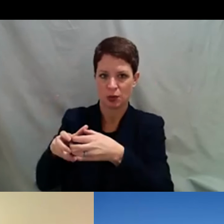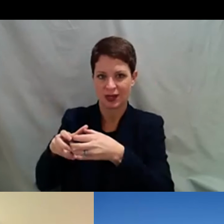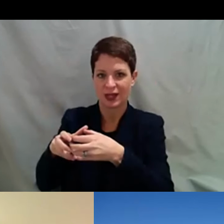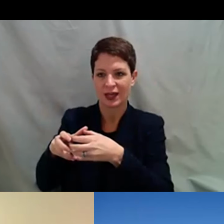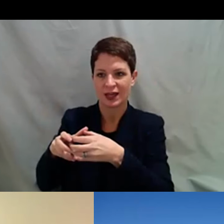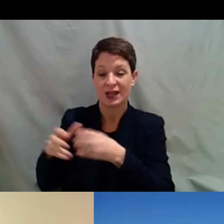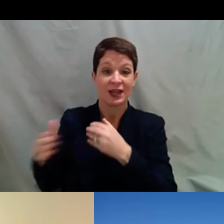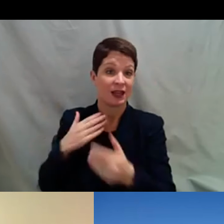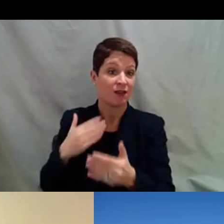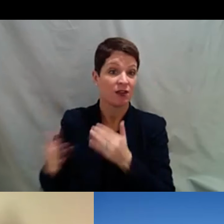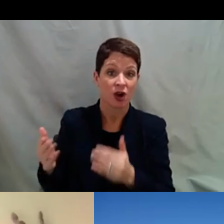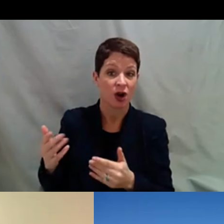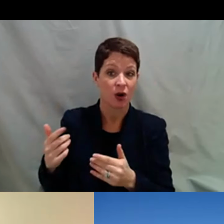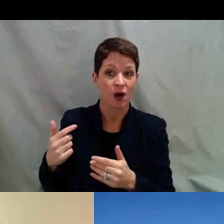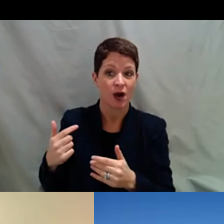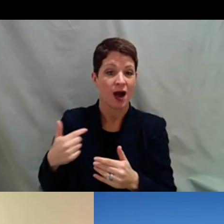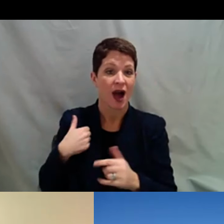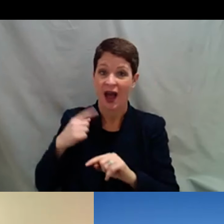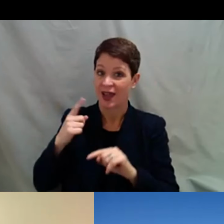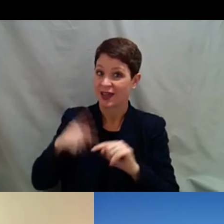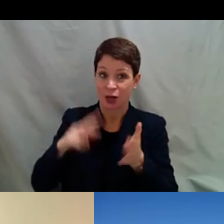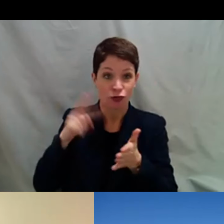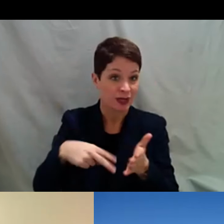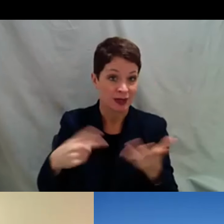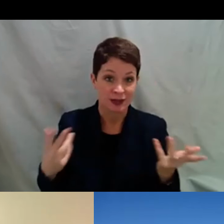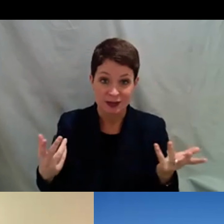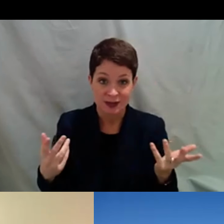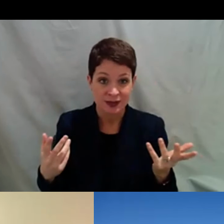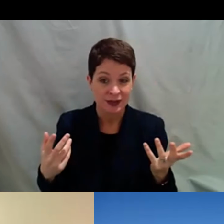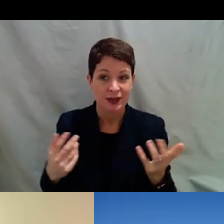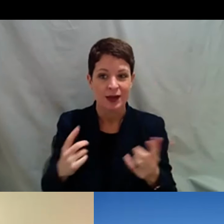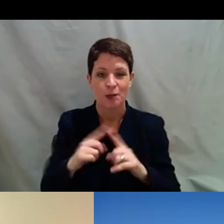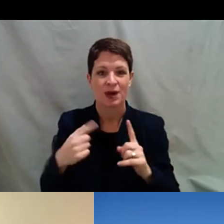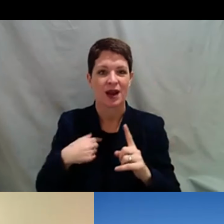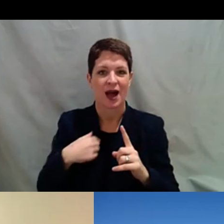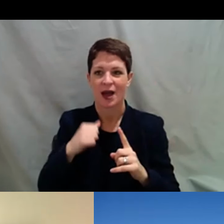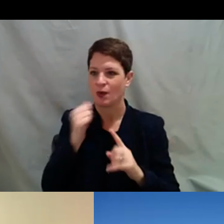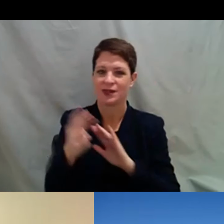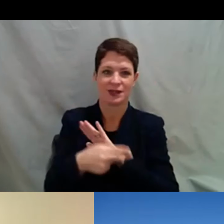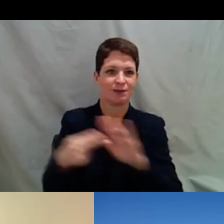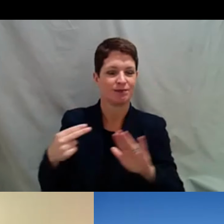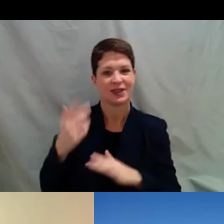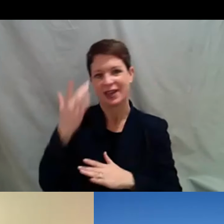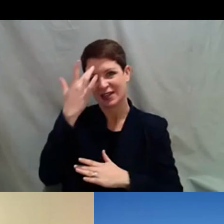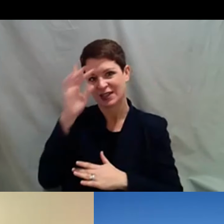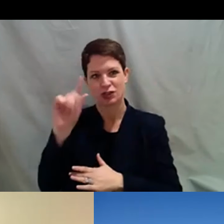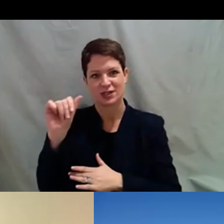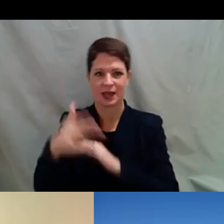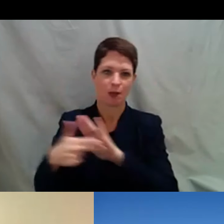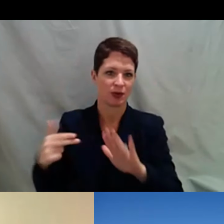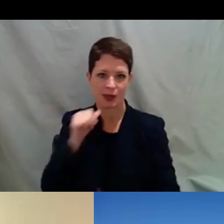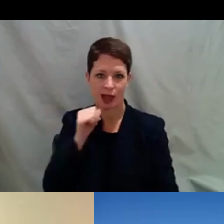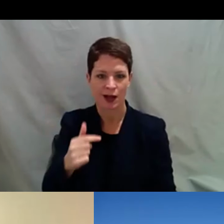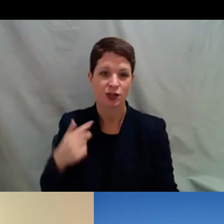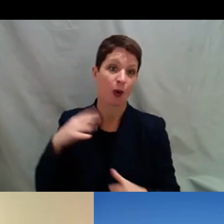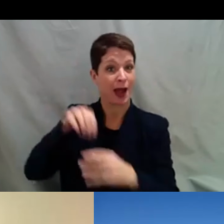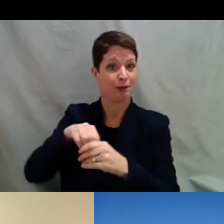for example, I wasn't able to read, but I was not considered to be intellectually disabled. So I'm